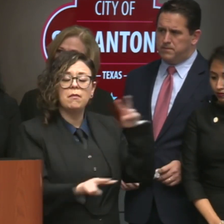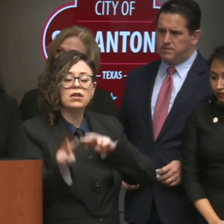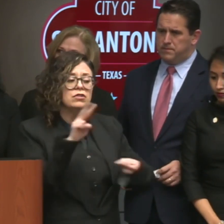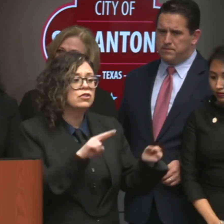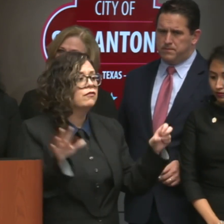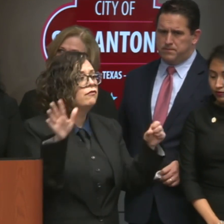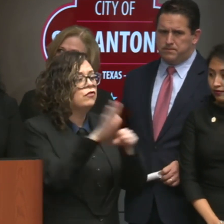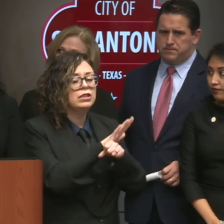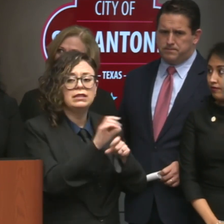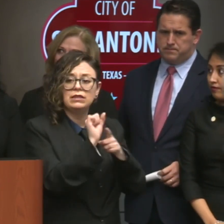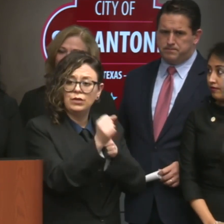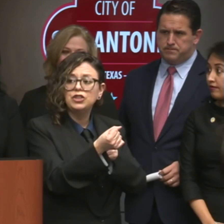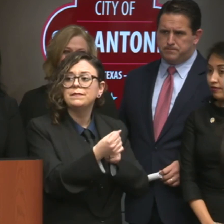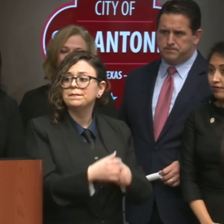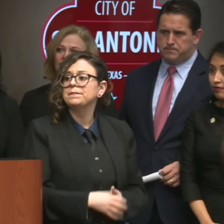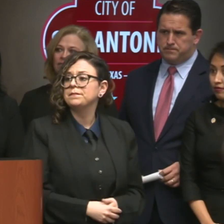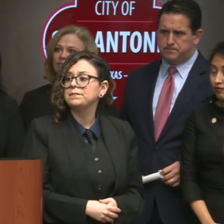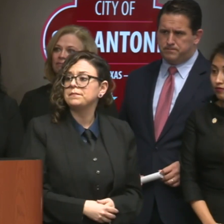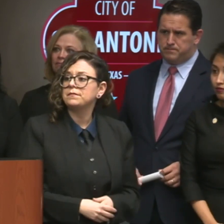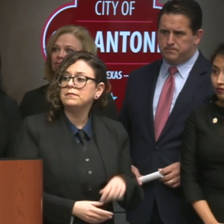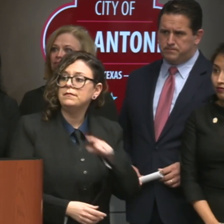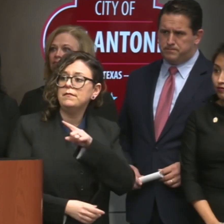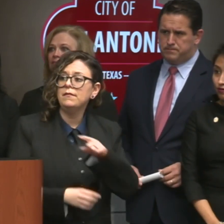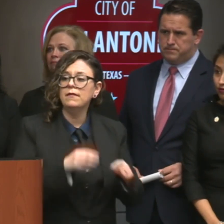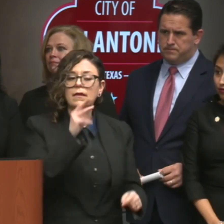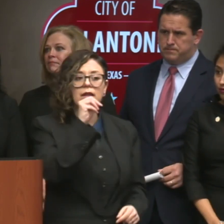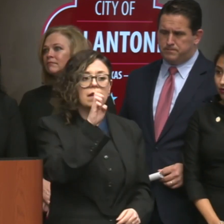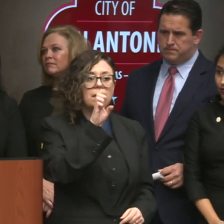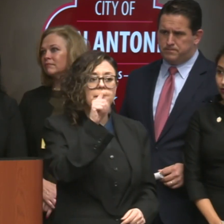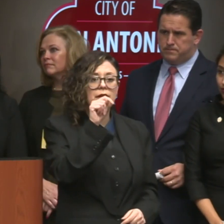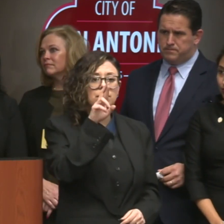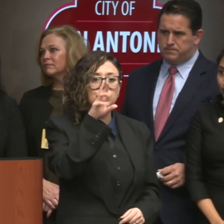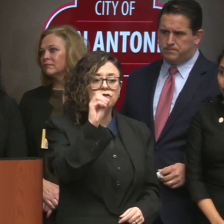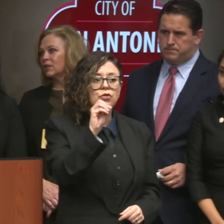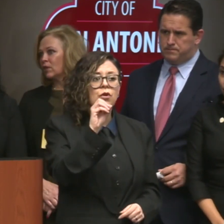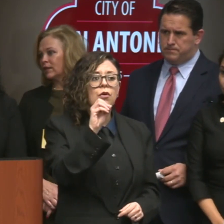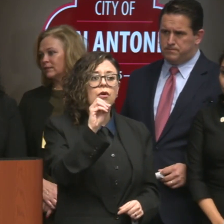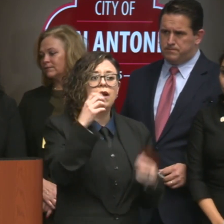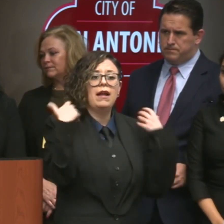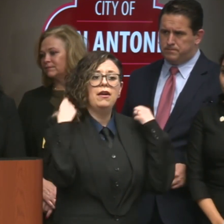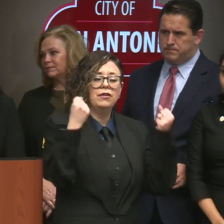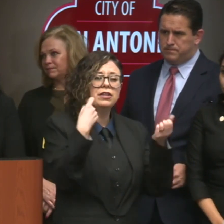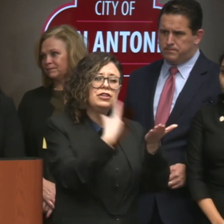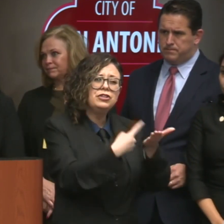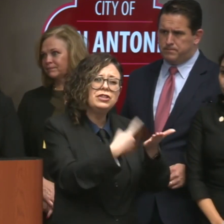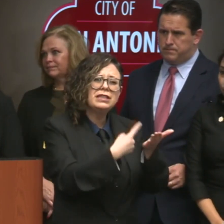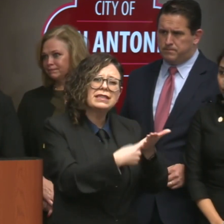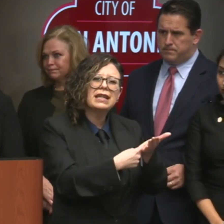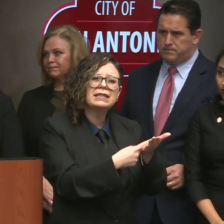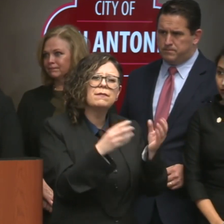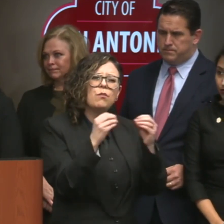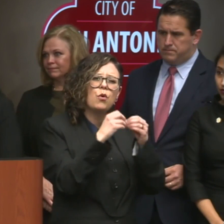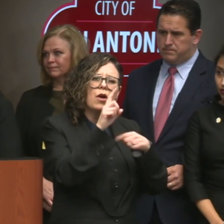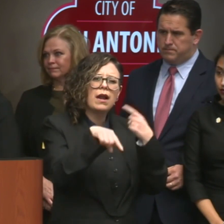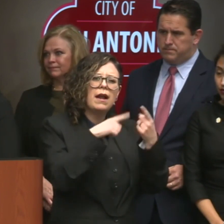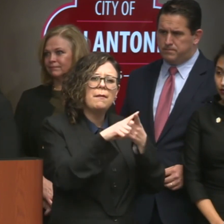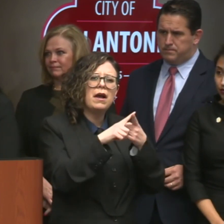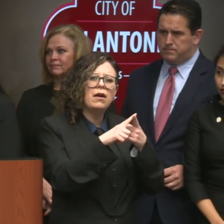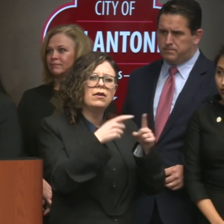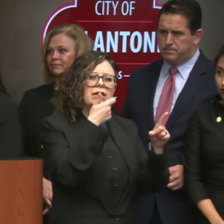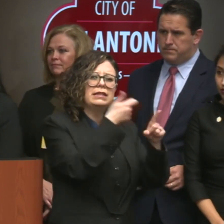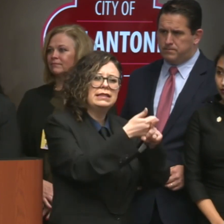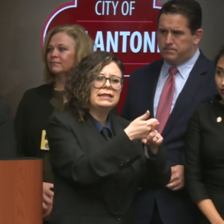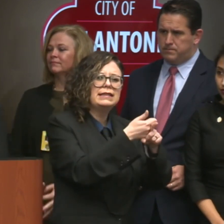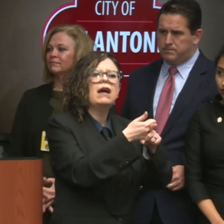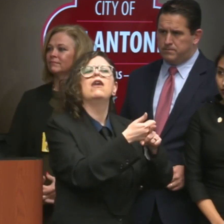situation. Metro Health, could you give me more details about self-quarantine? They check in twice a day. How is that? Do you go there? Do they call you on